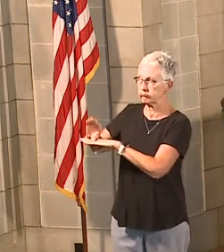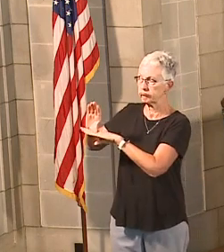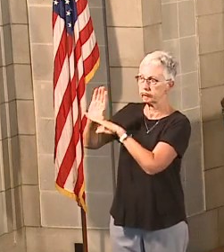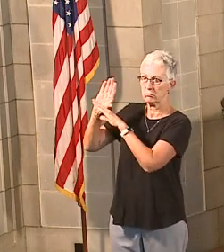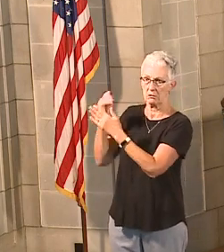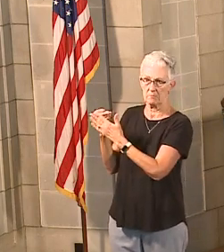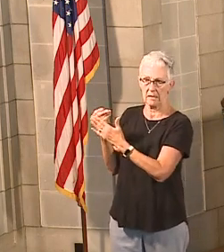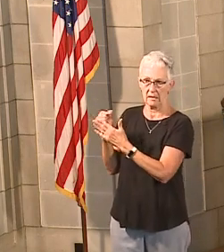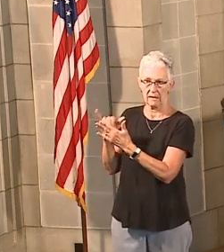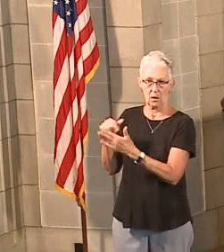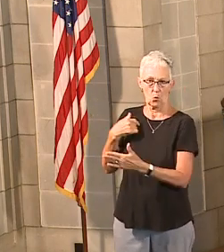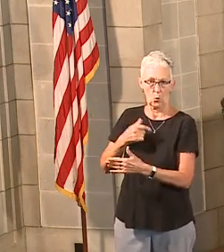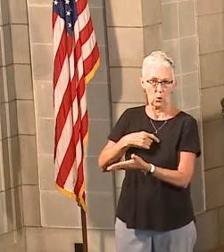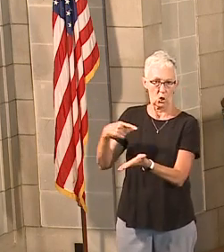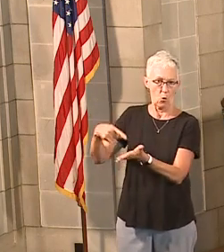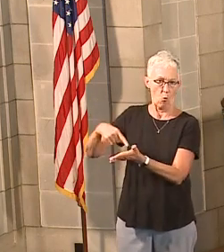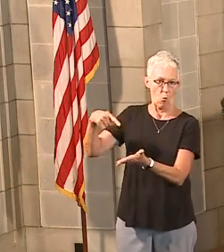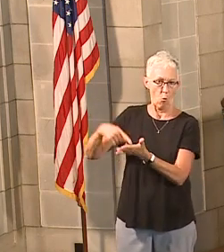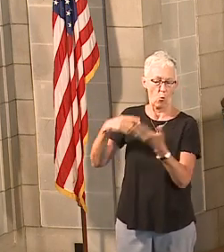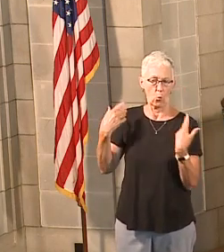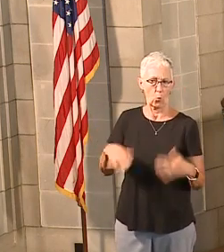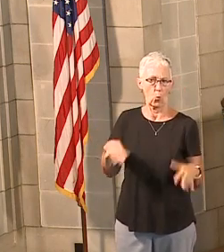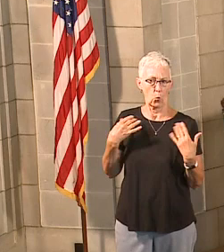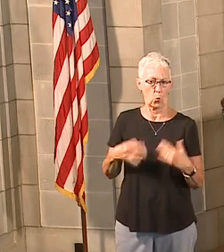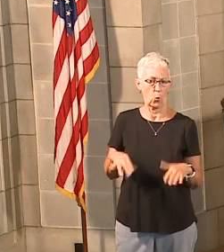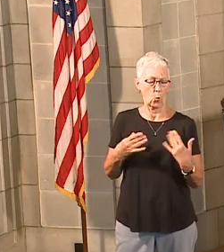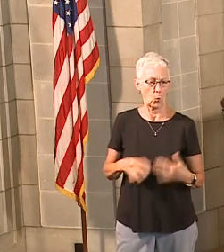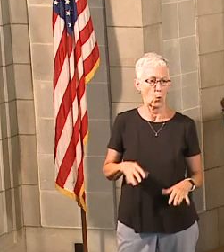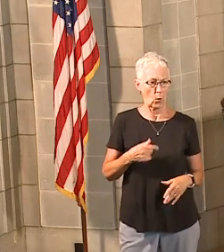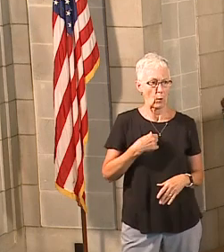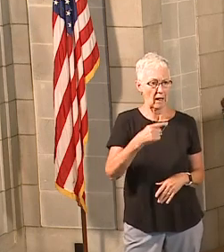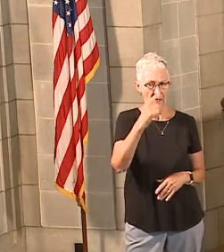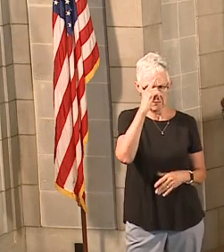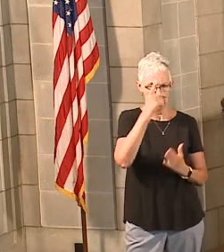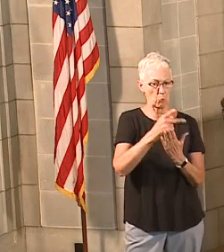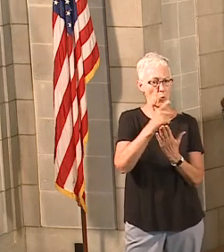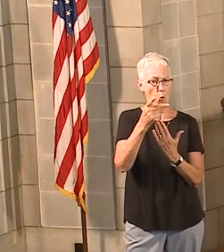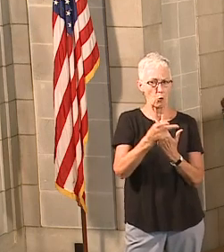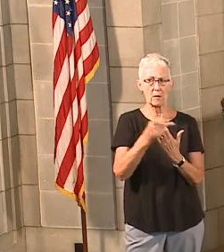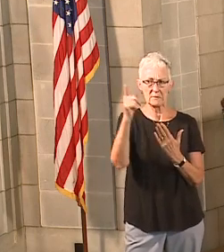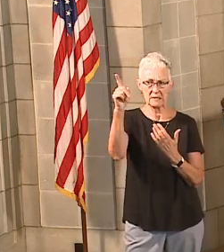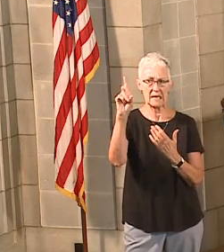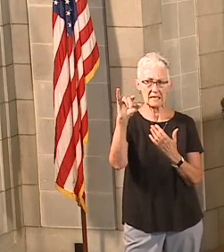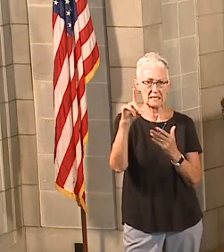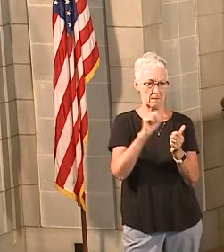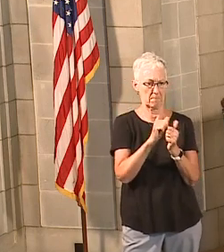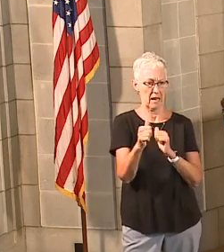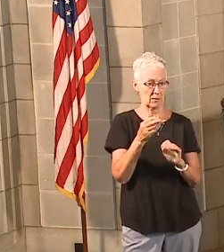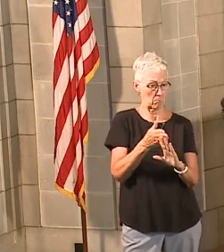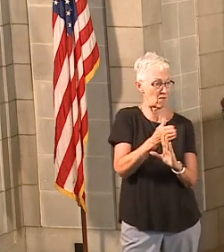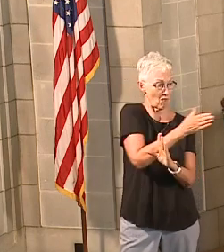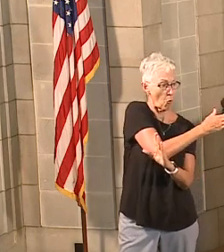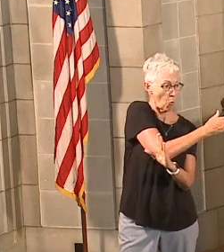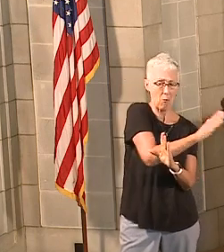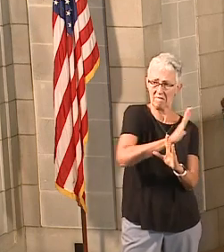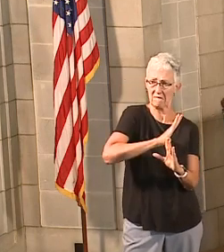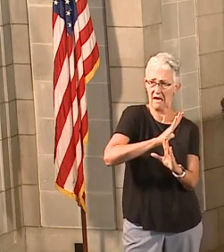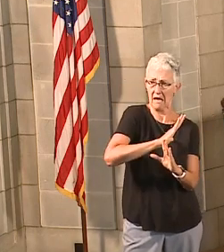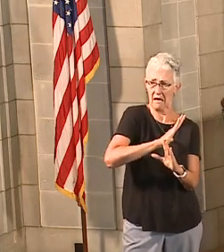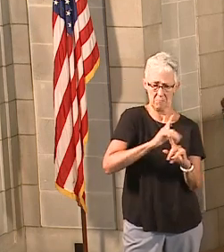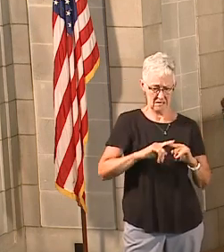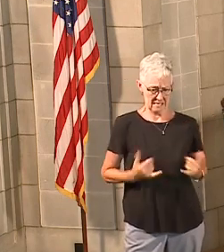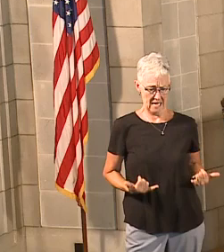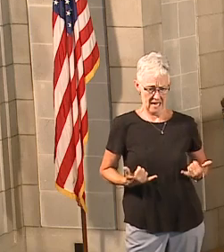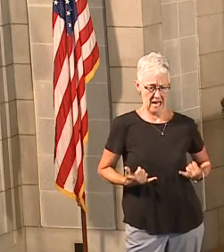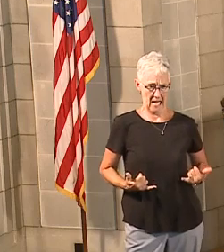already responded to it. I think that the programs they've put in place, like the Paycheck Protection Program, have worked. And so we need to be thinking about